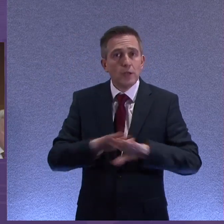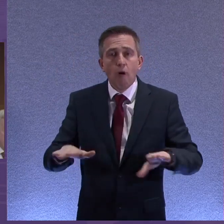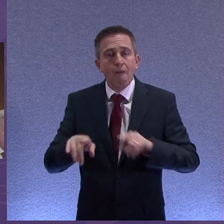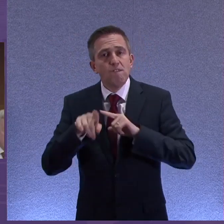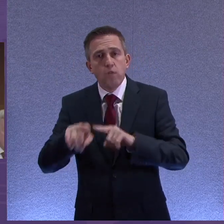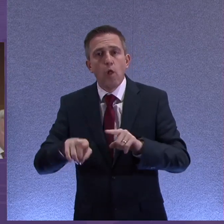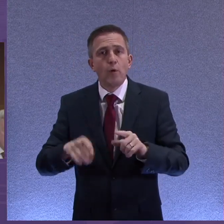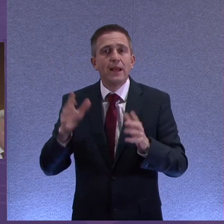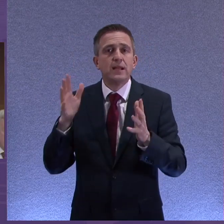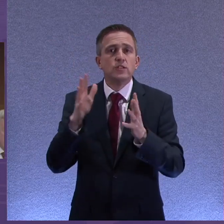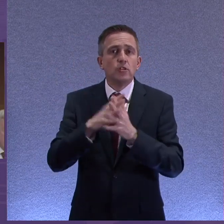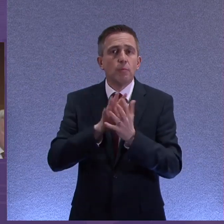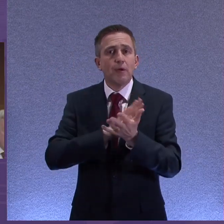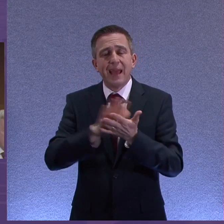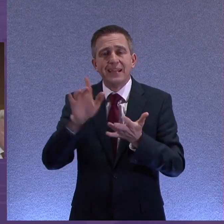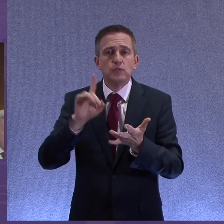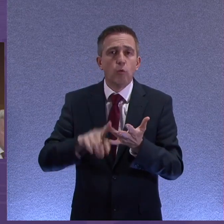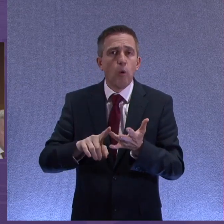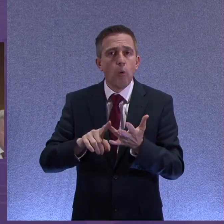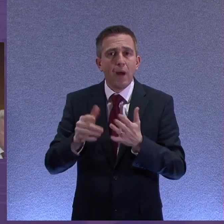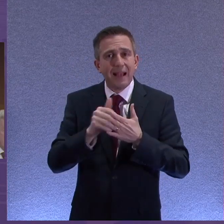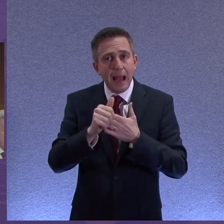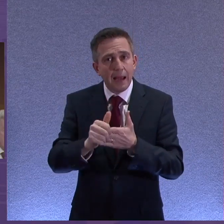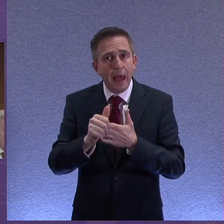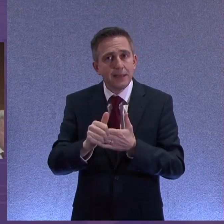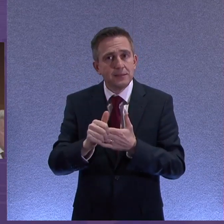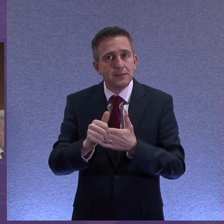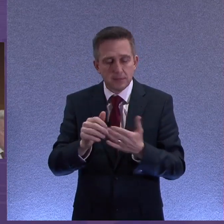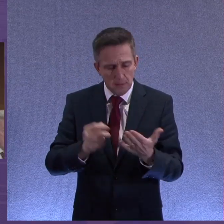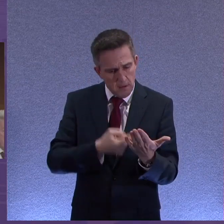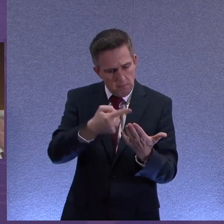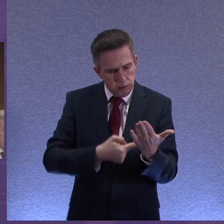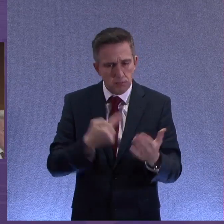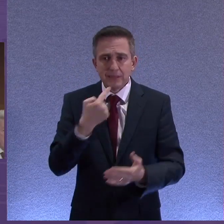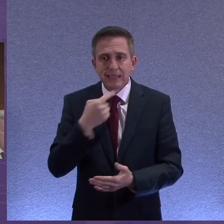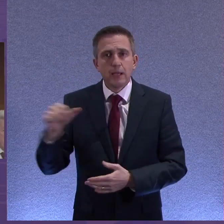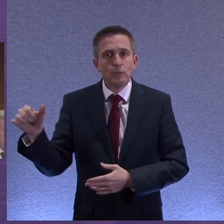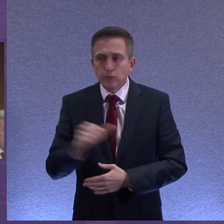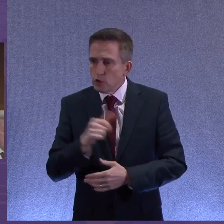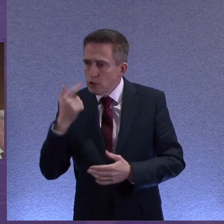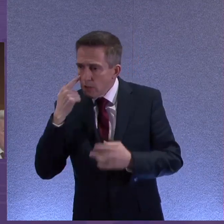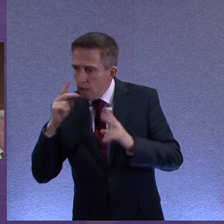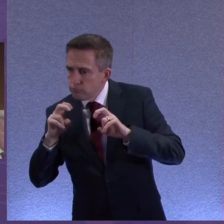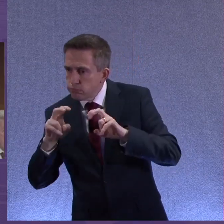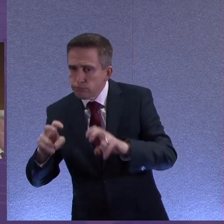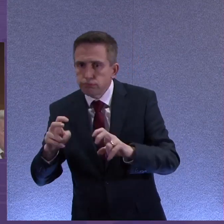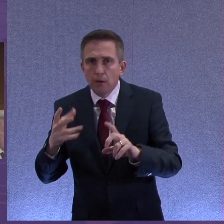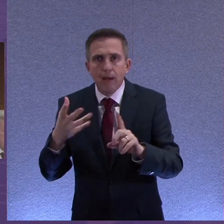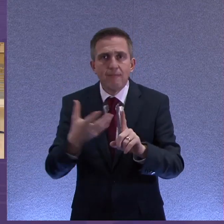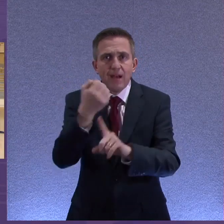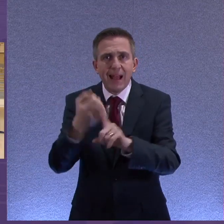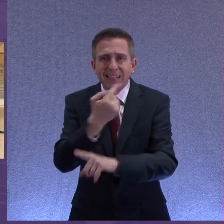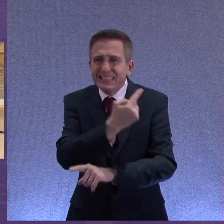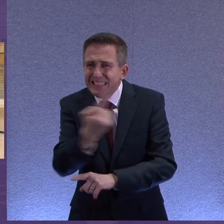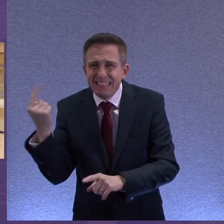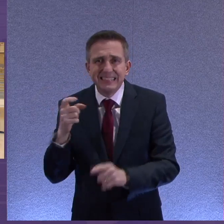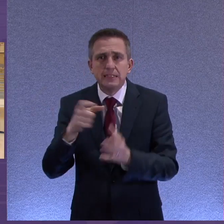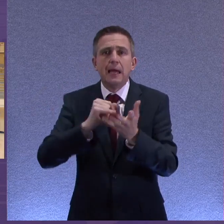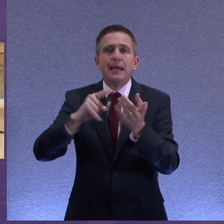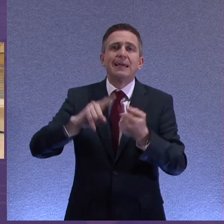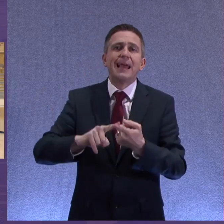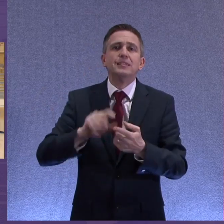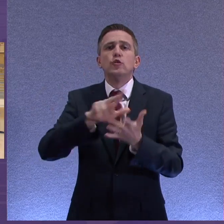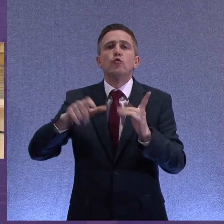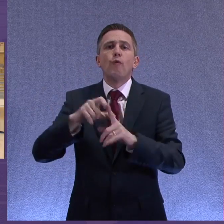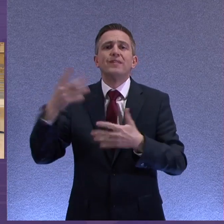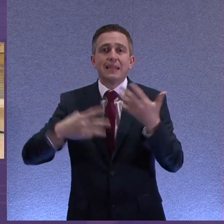advice to trace every case, to test every case, and to isolate every case? First Minister.